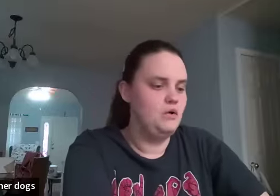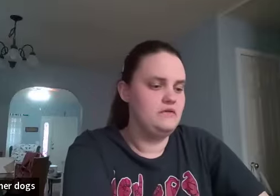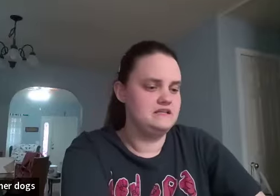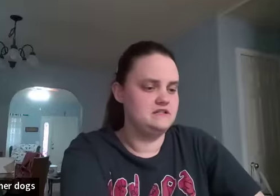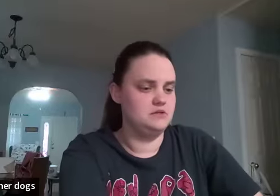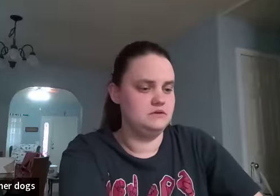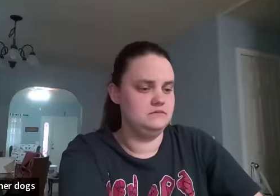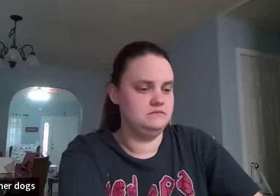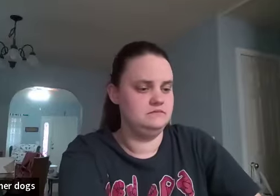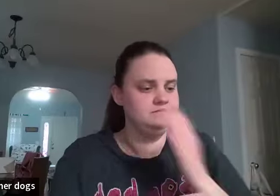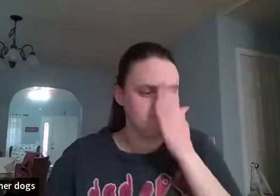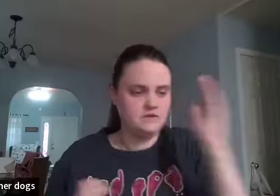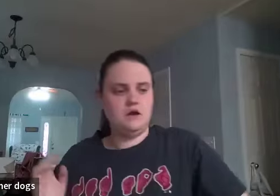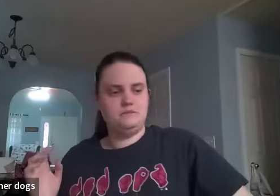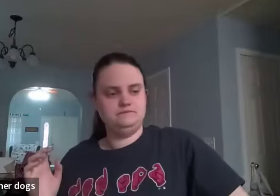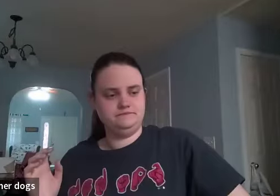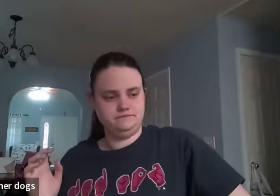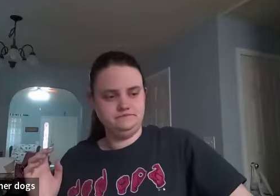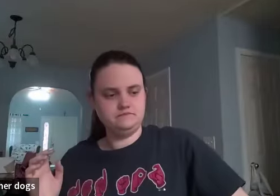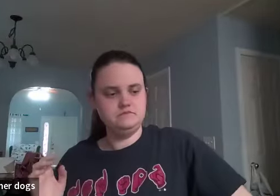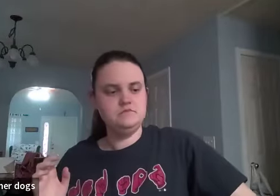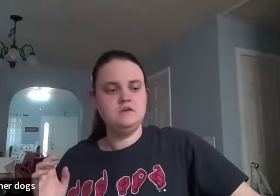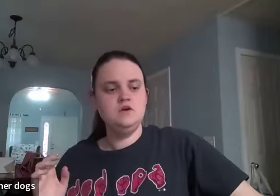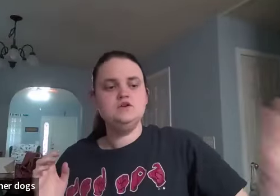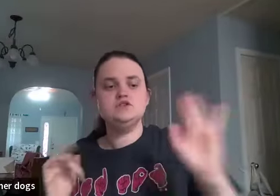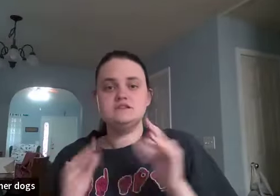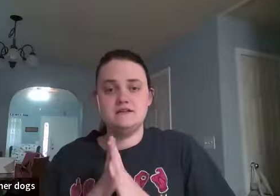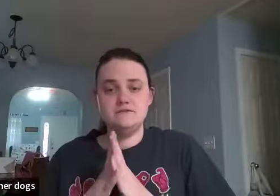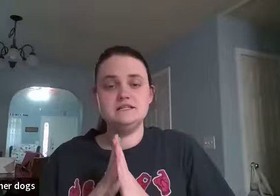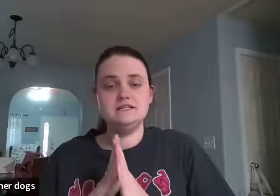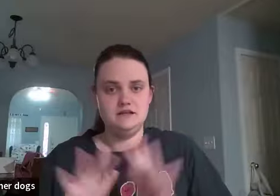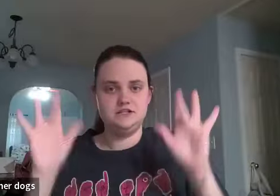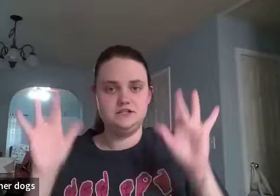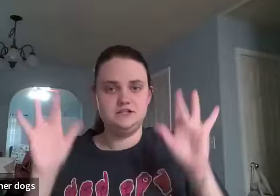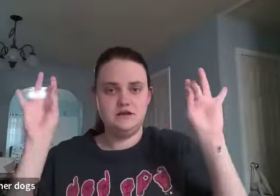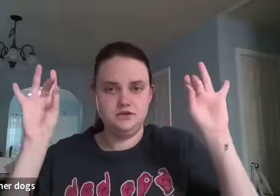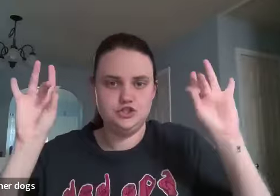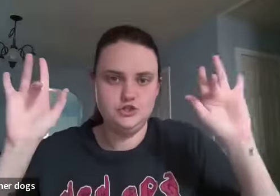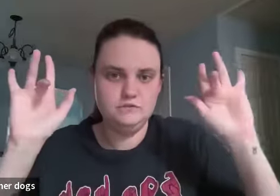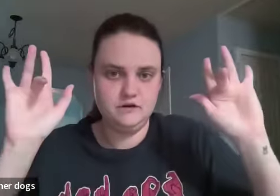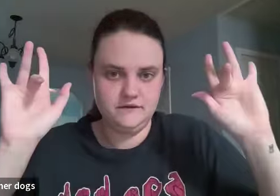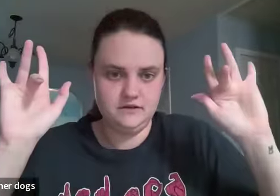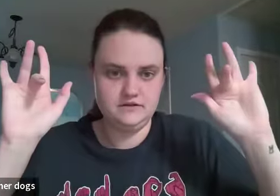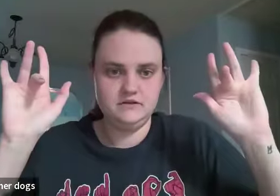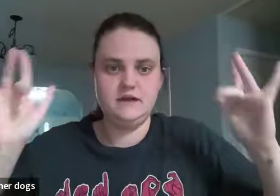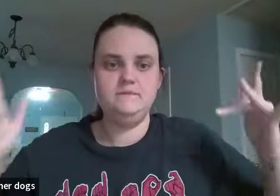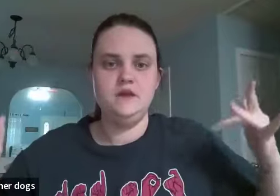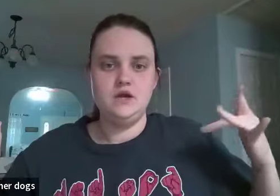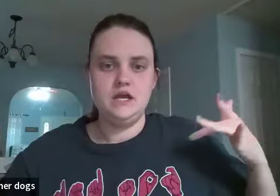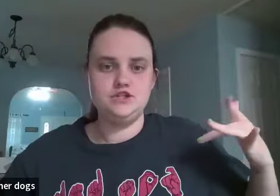Oh, that is a good one. Okay. So the sign for excited is you're going to have your two middle fingers, all right? And